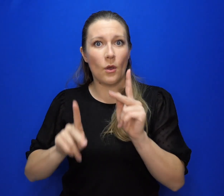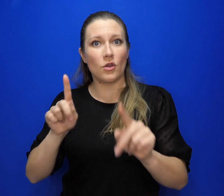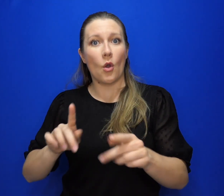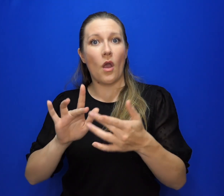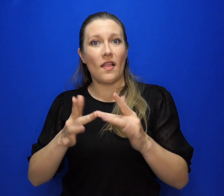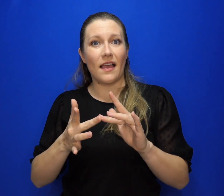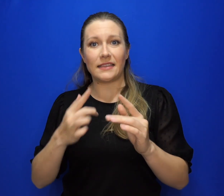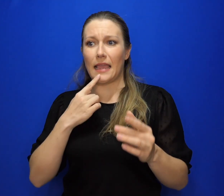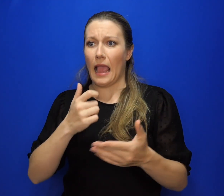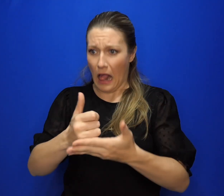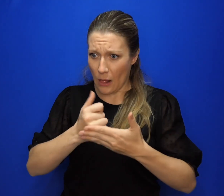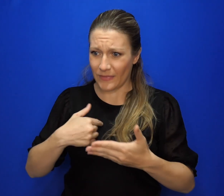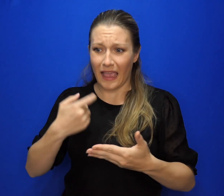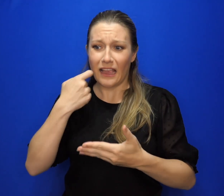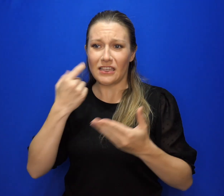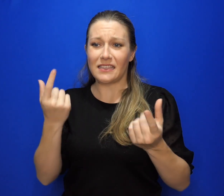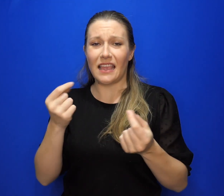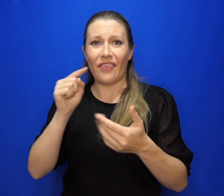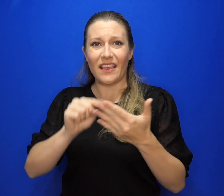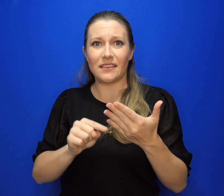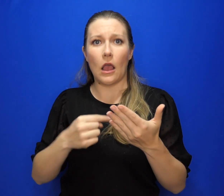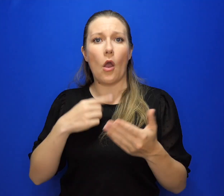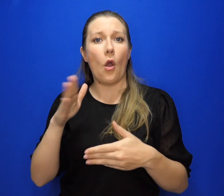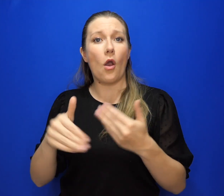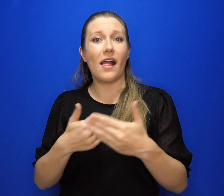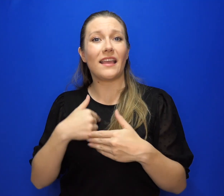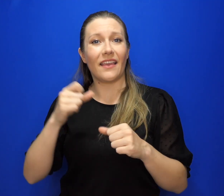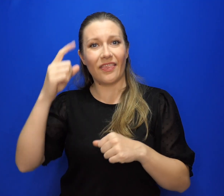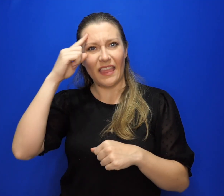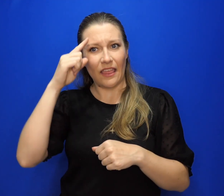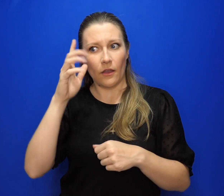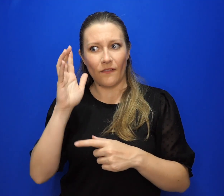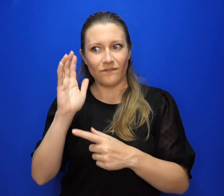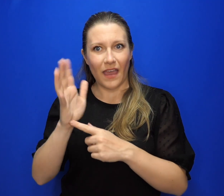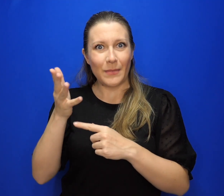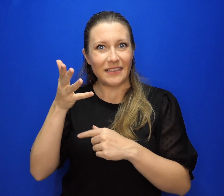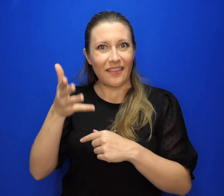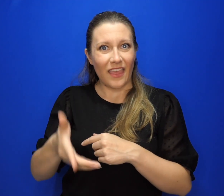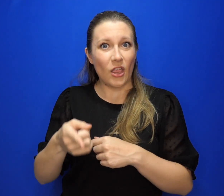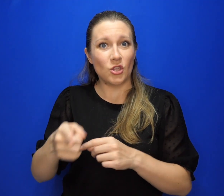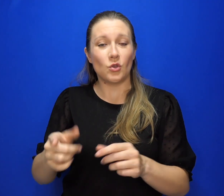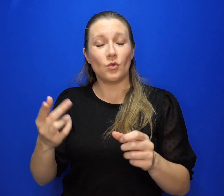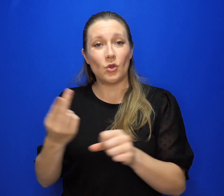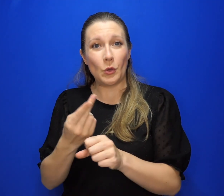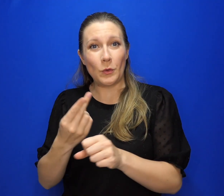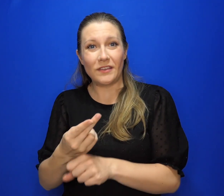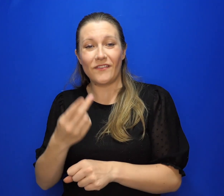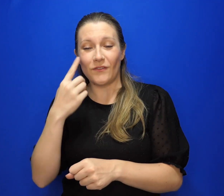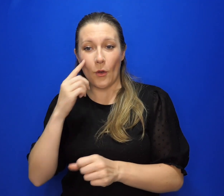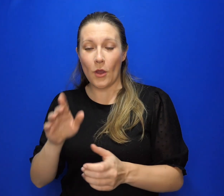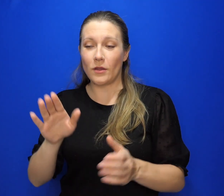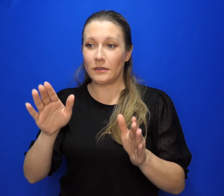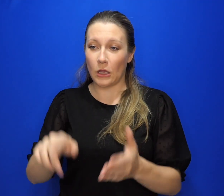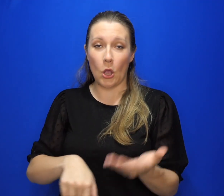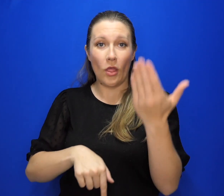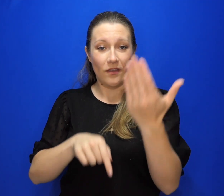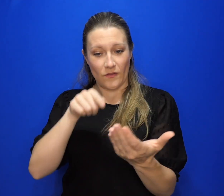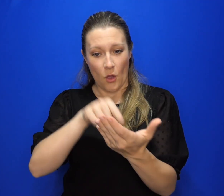I just did this. All I can think is, there's 5 minutes there to open your phone, to put up the post, or somebody sees it. Like, time is a